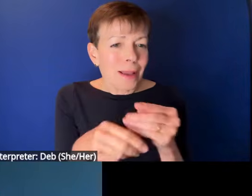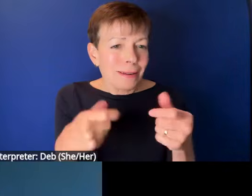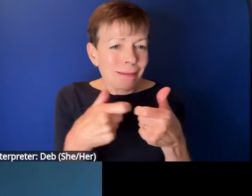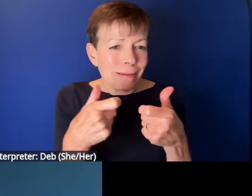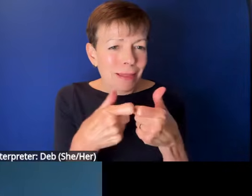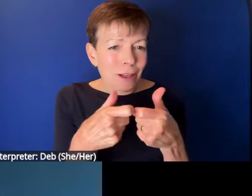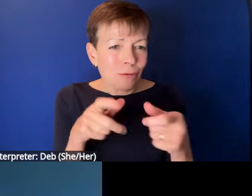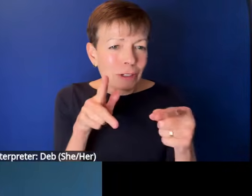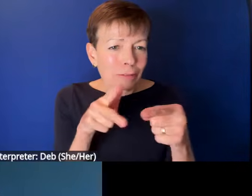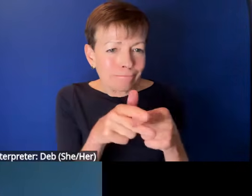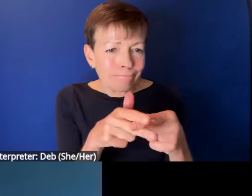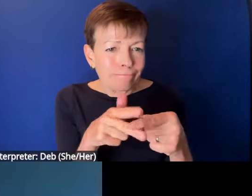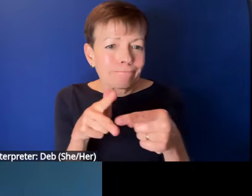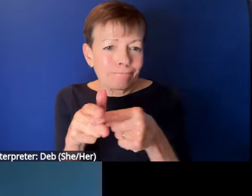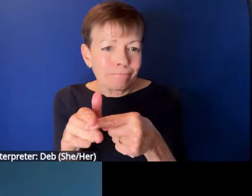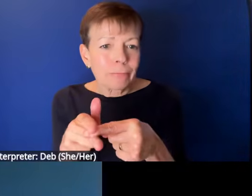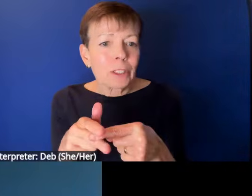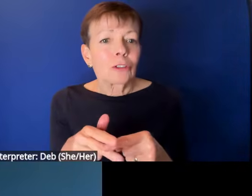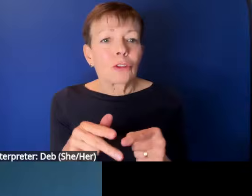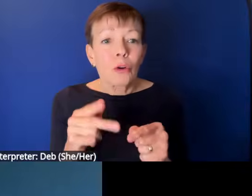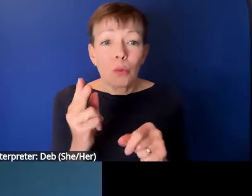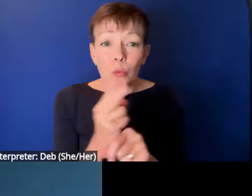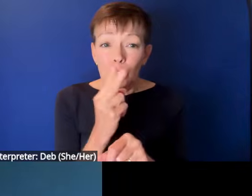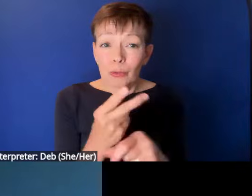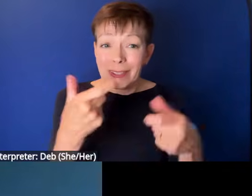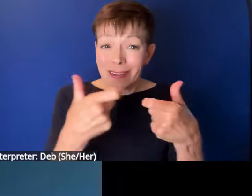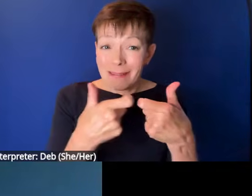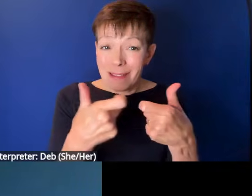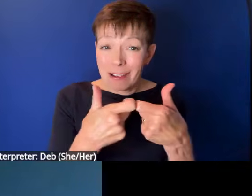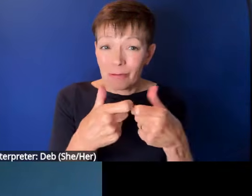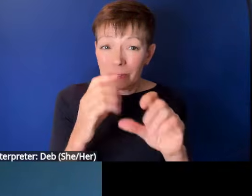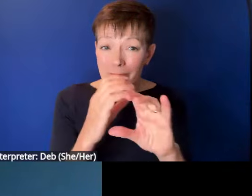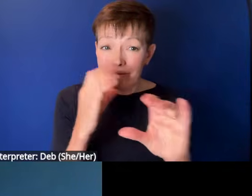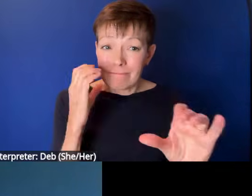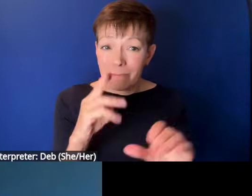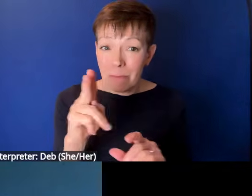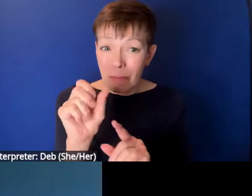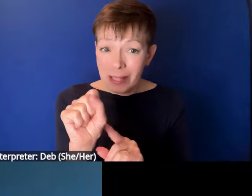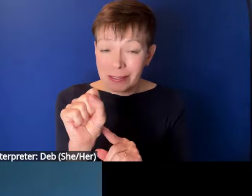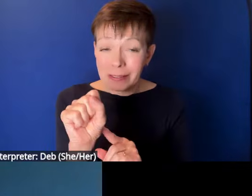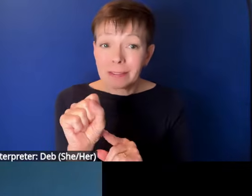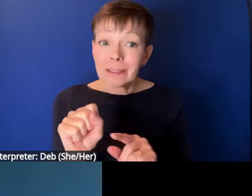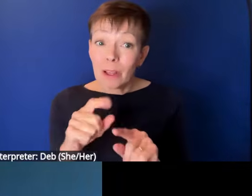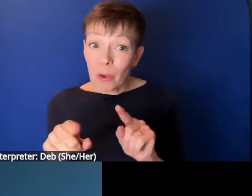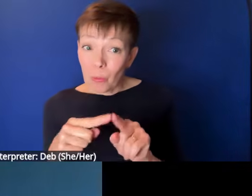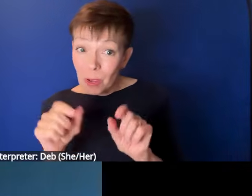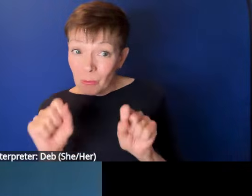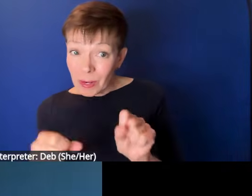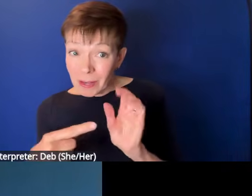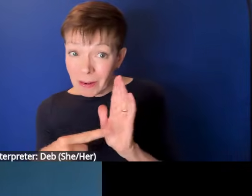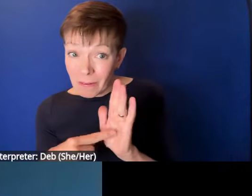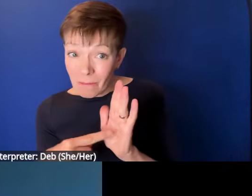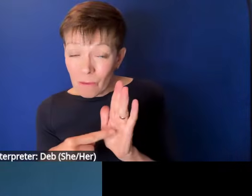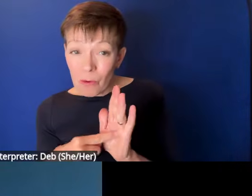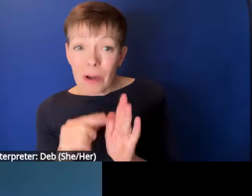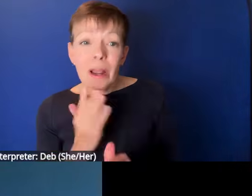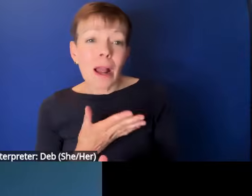our bus trips, our field trips are now done using our electric buses. And we're trying, once we can afford it, we'll start using our white